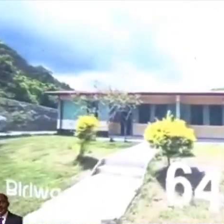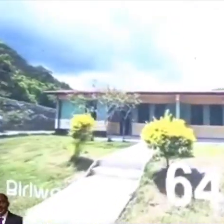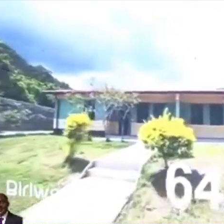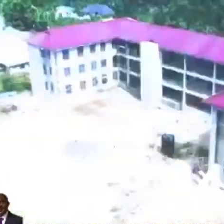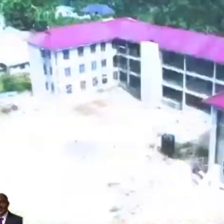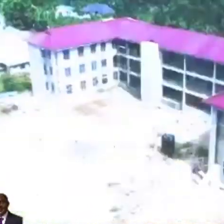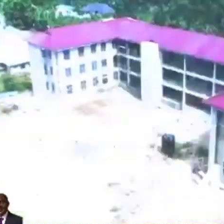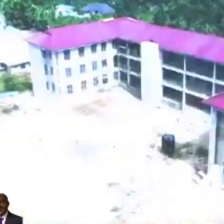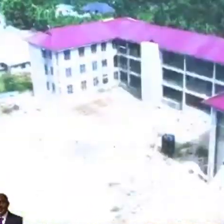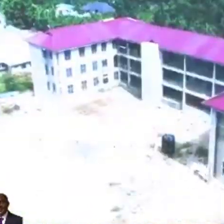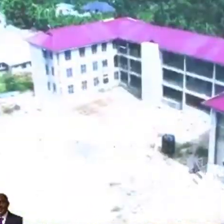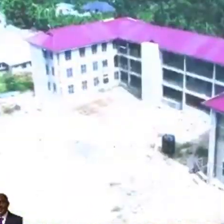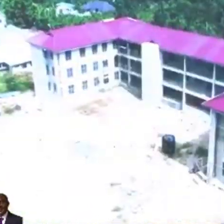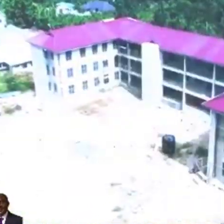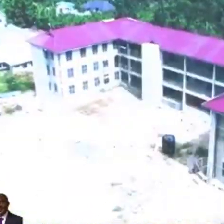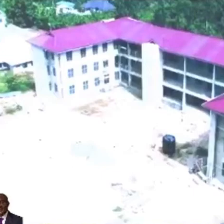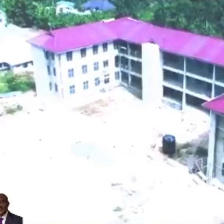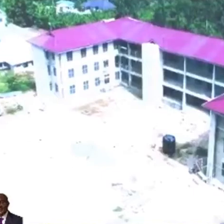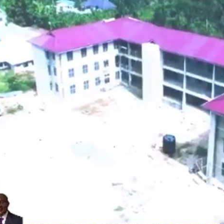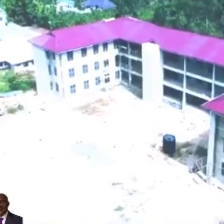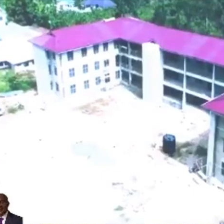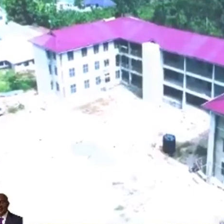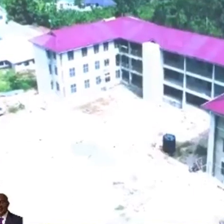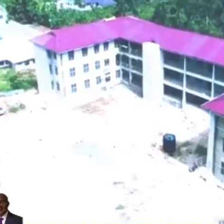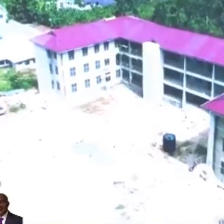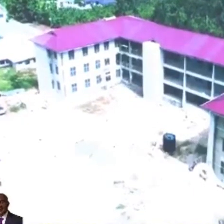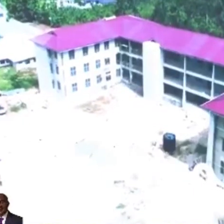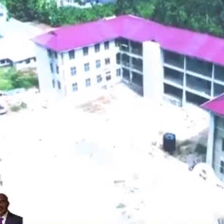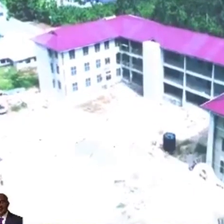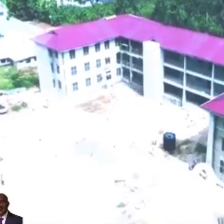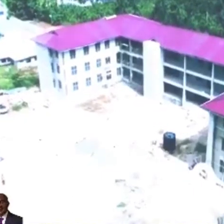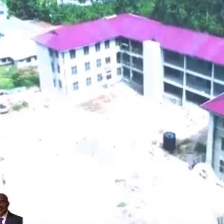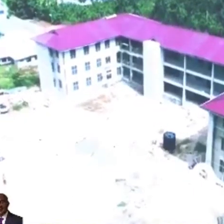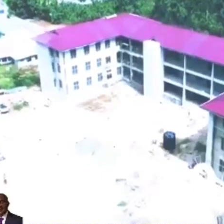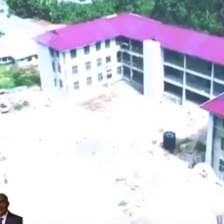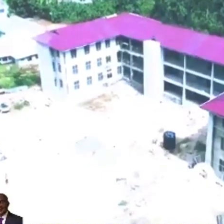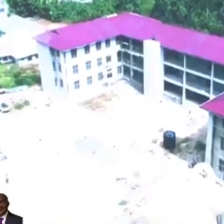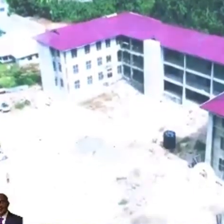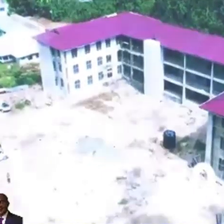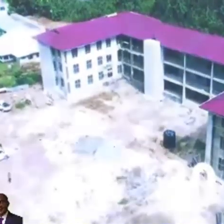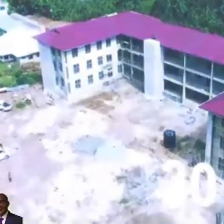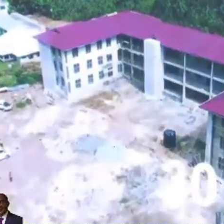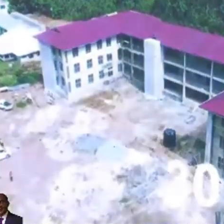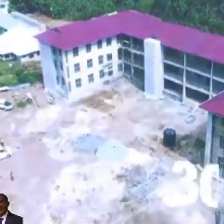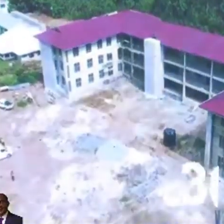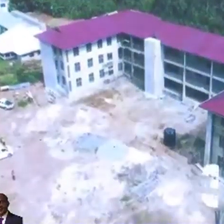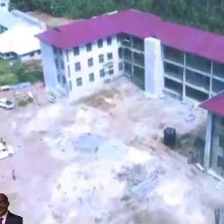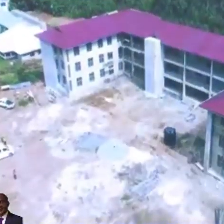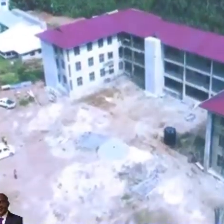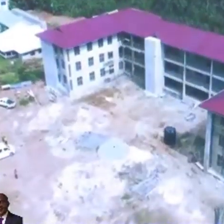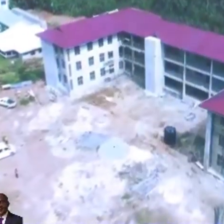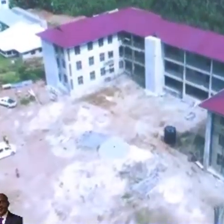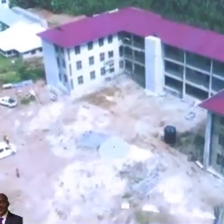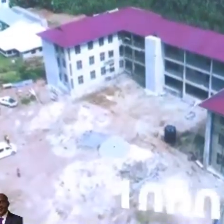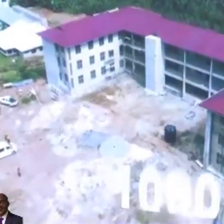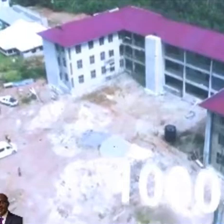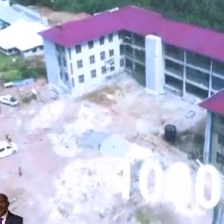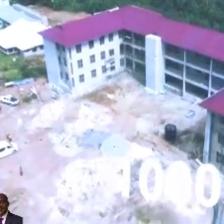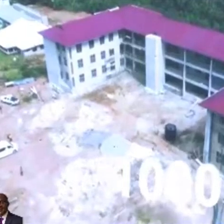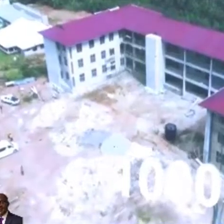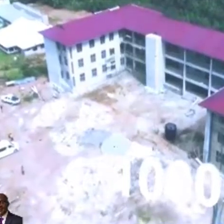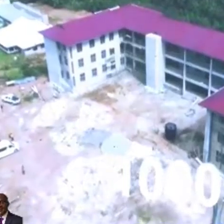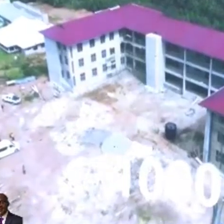blocks throughout the country, with an excess of 30 more construction in homes for